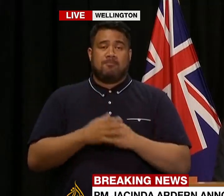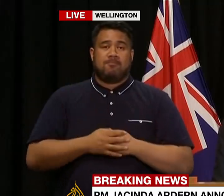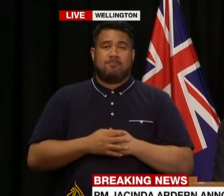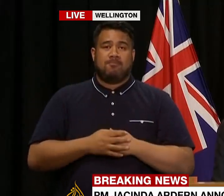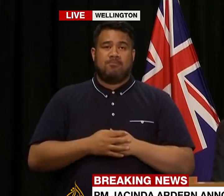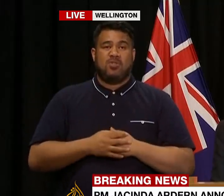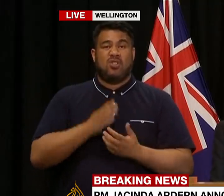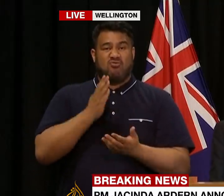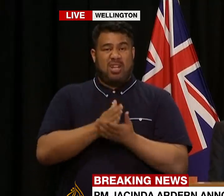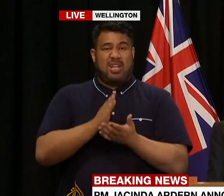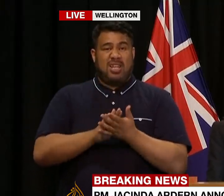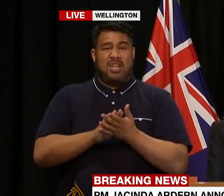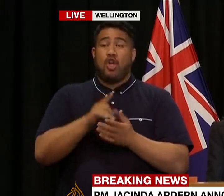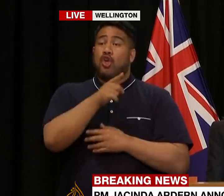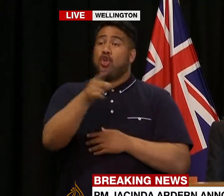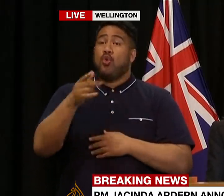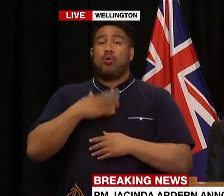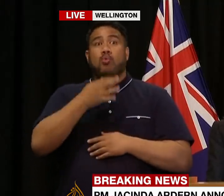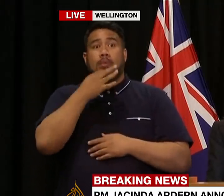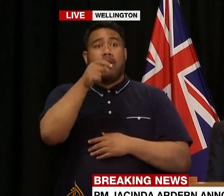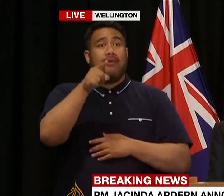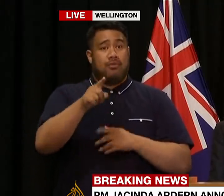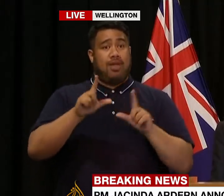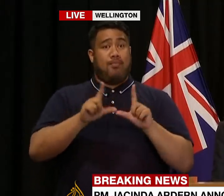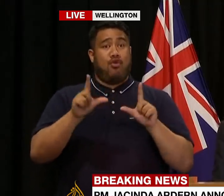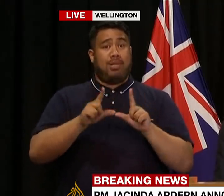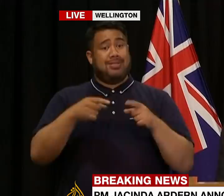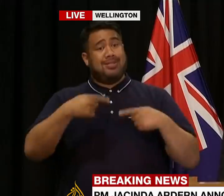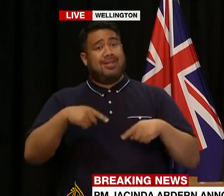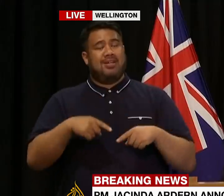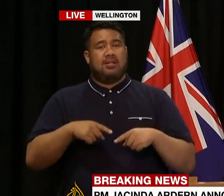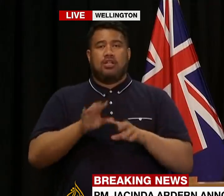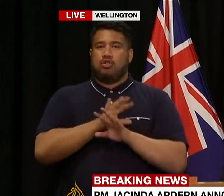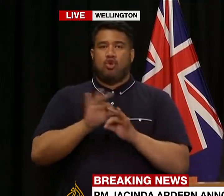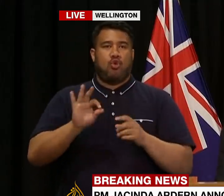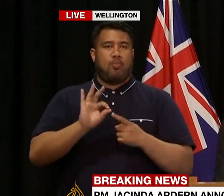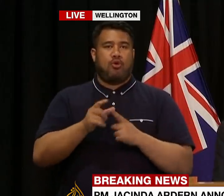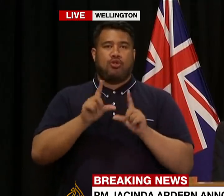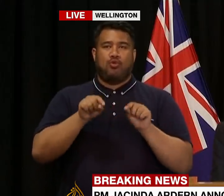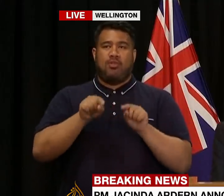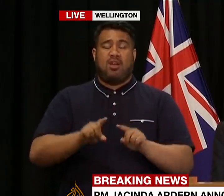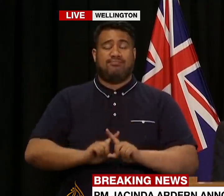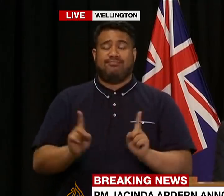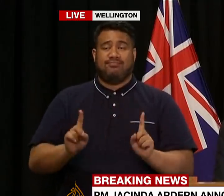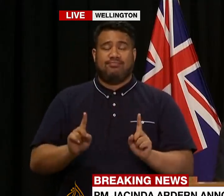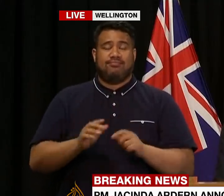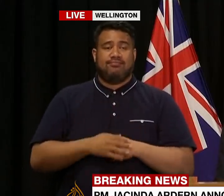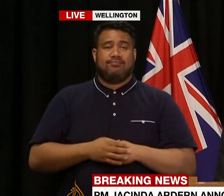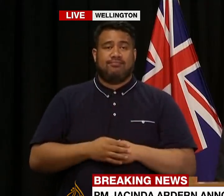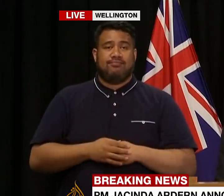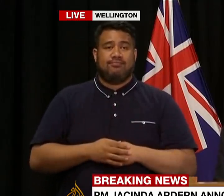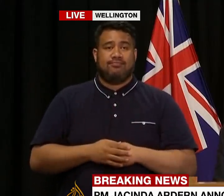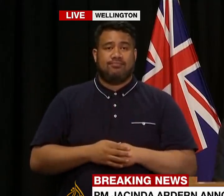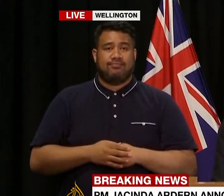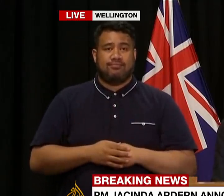no point in applying for such a permit. This is an interim measure to ensure the trade of these weapons